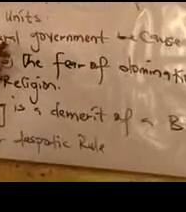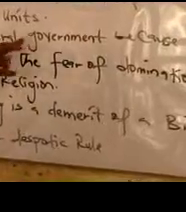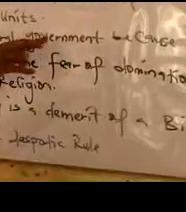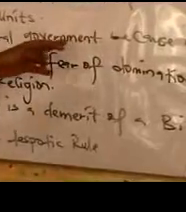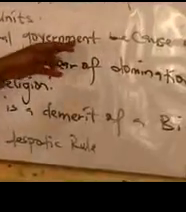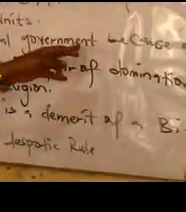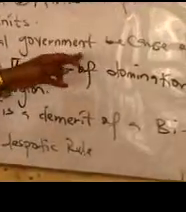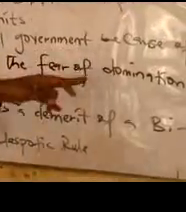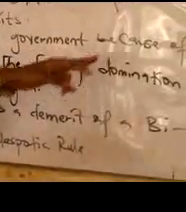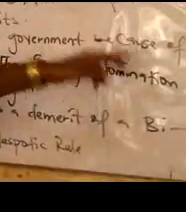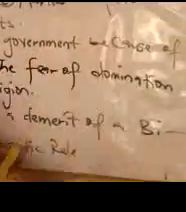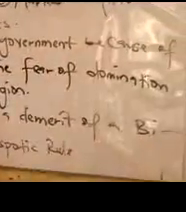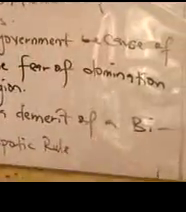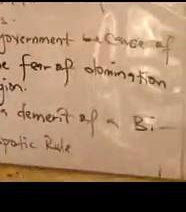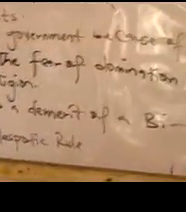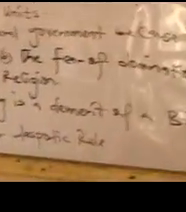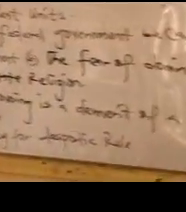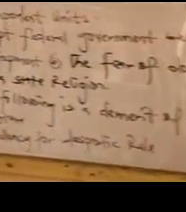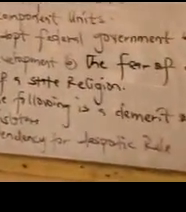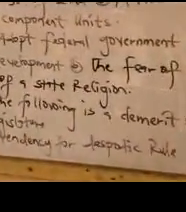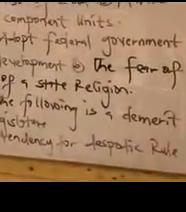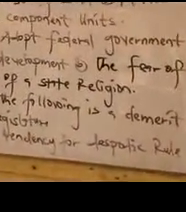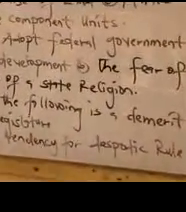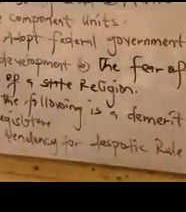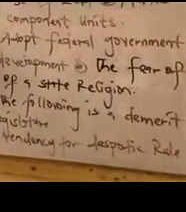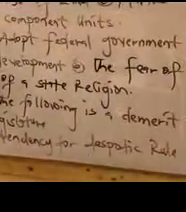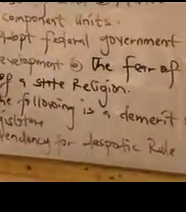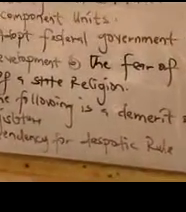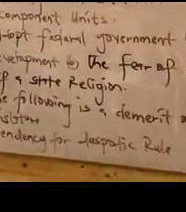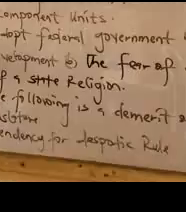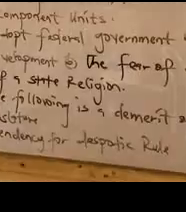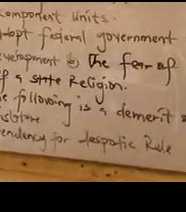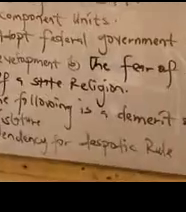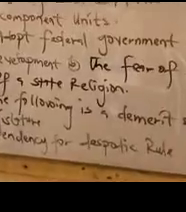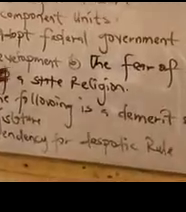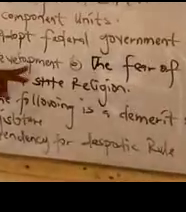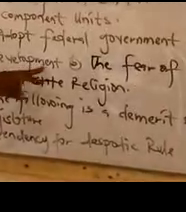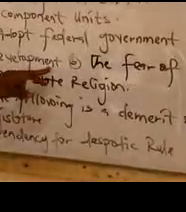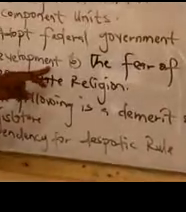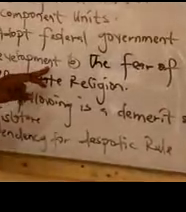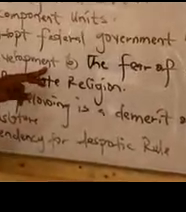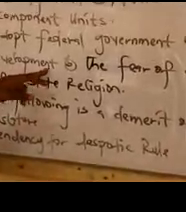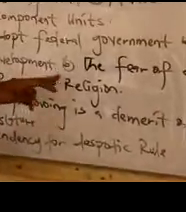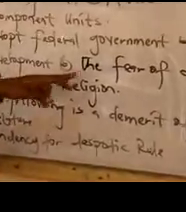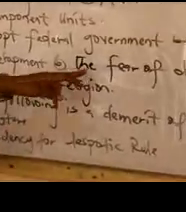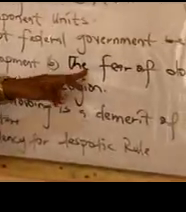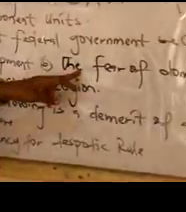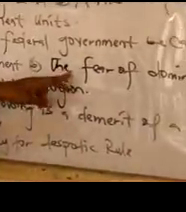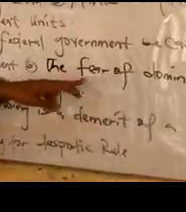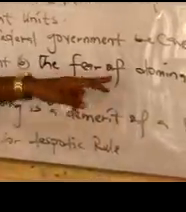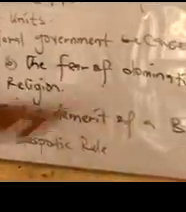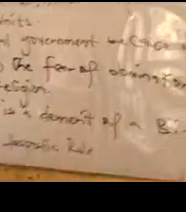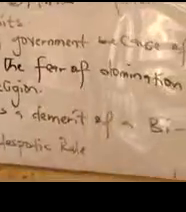a federal government because of A. Uneven development.